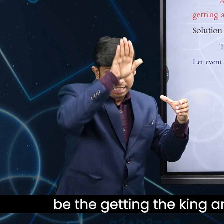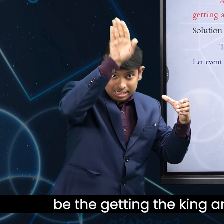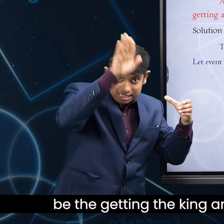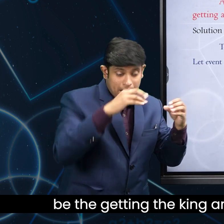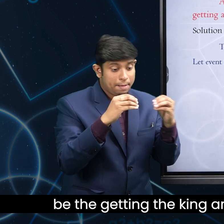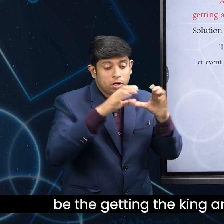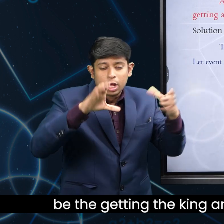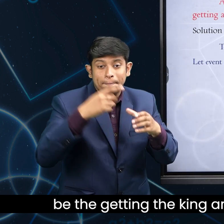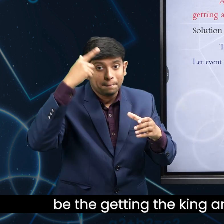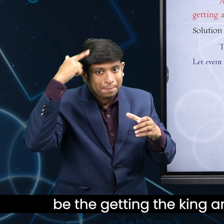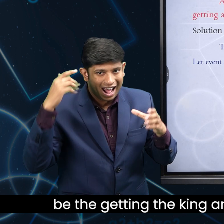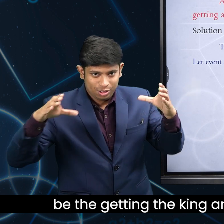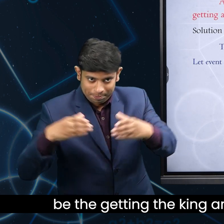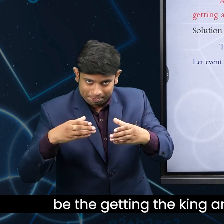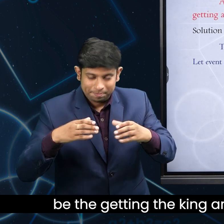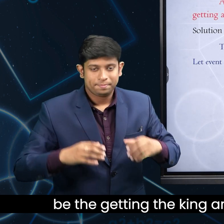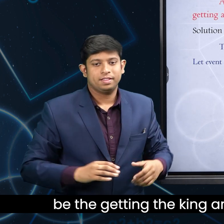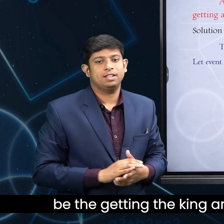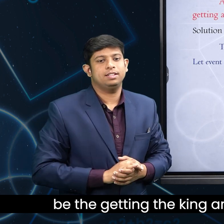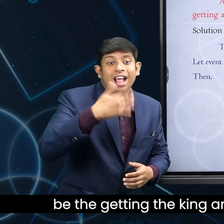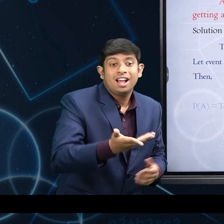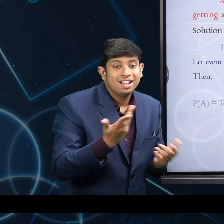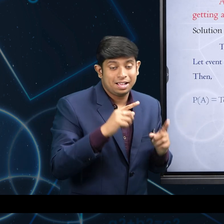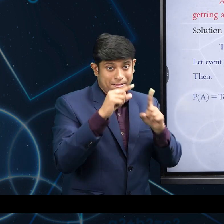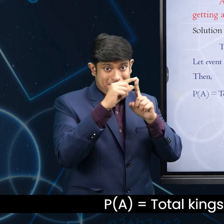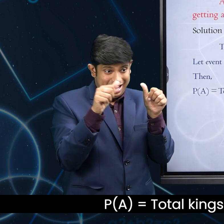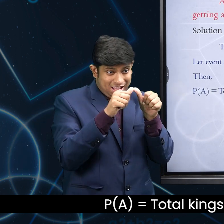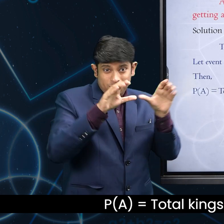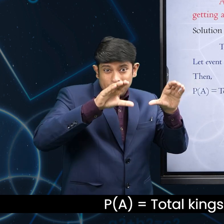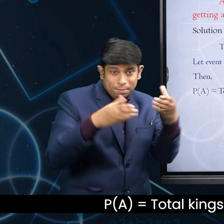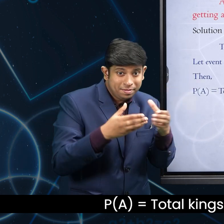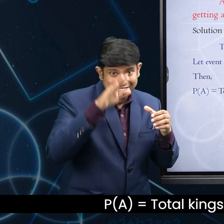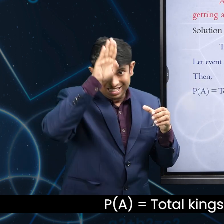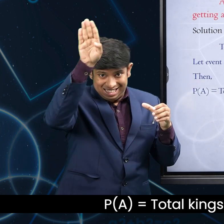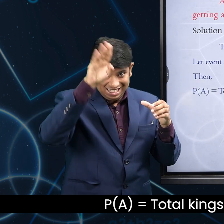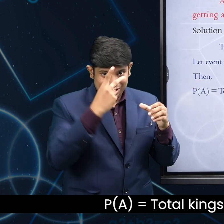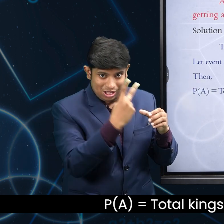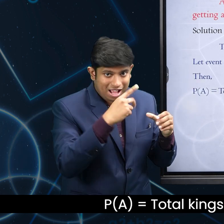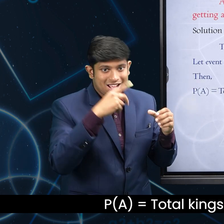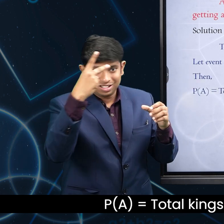and event B be the getting a black card. Then P of A is equal to total kings.